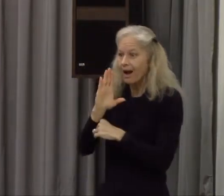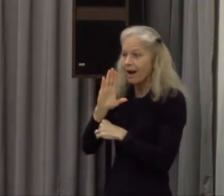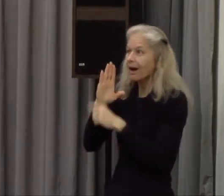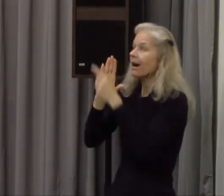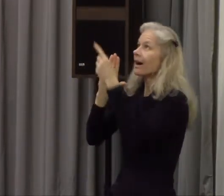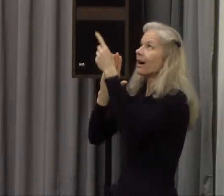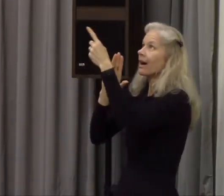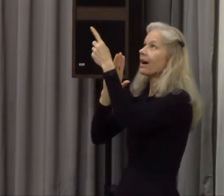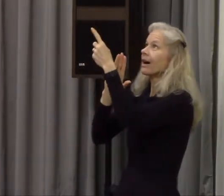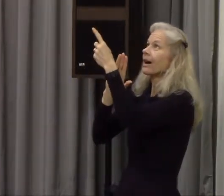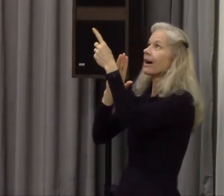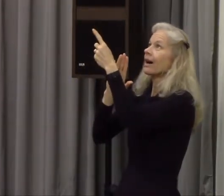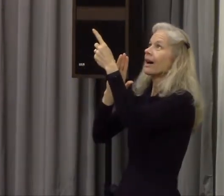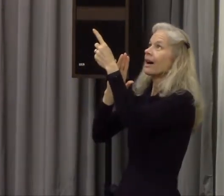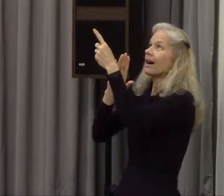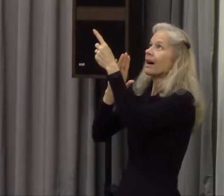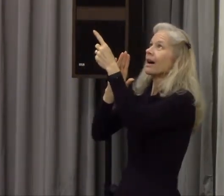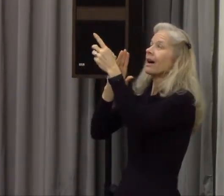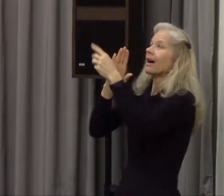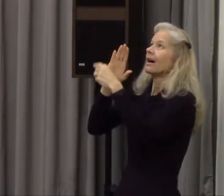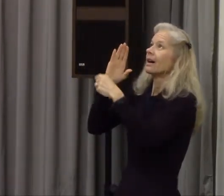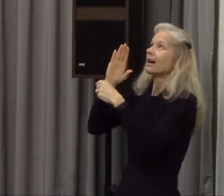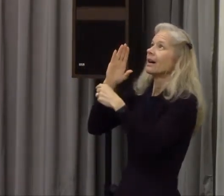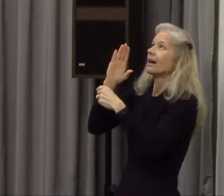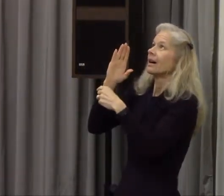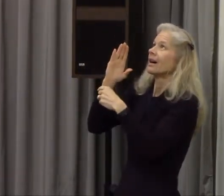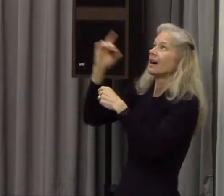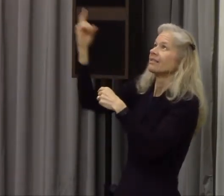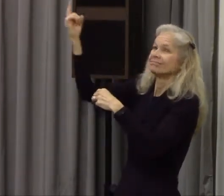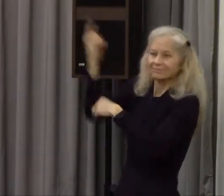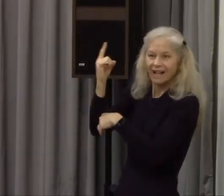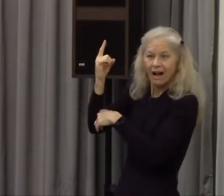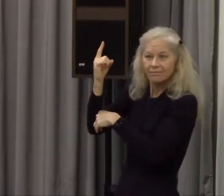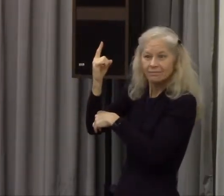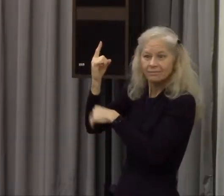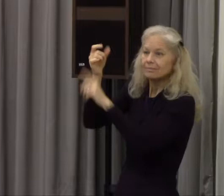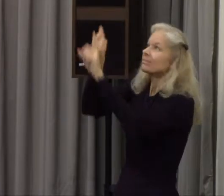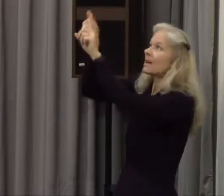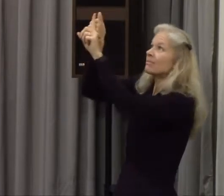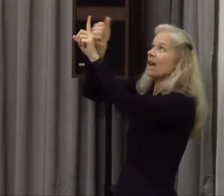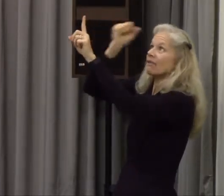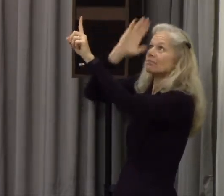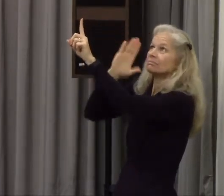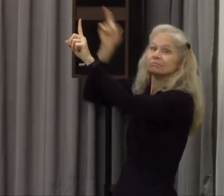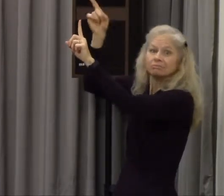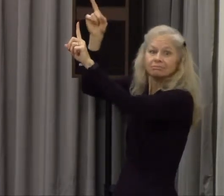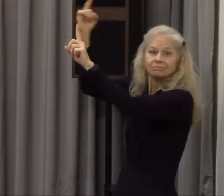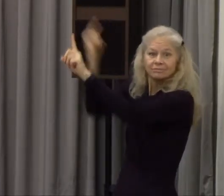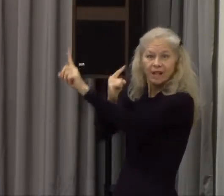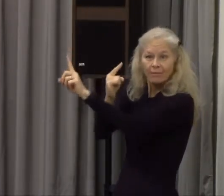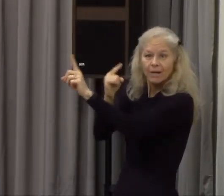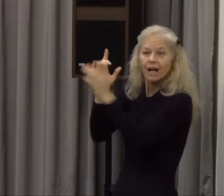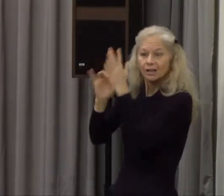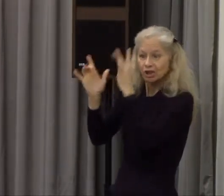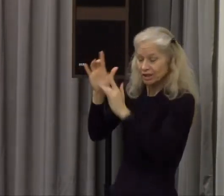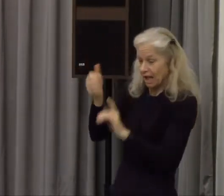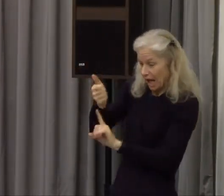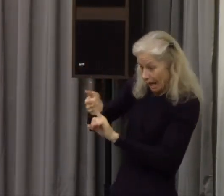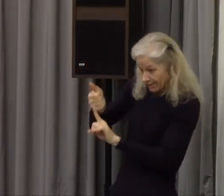this in Hebrews, the Hebrews chapter 10 and verse 4, it is not possible that the blood of bulls and of